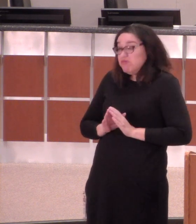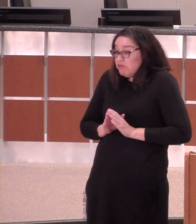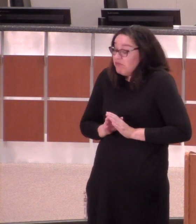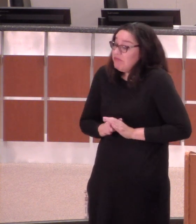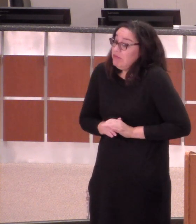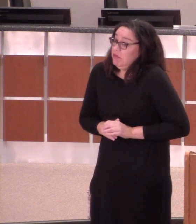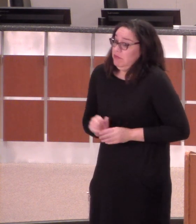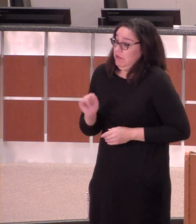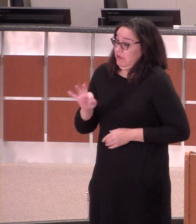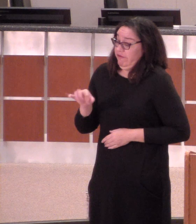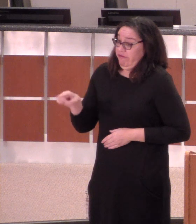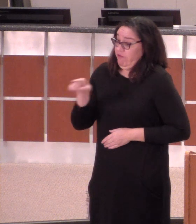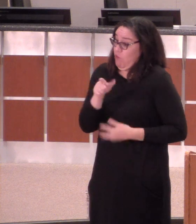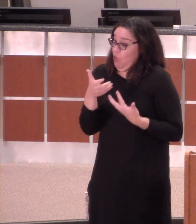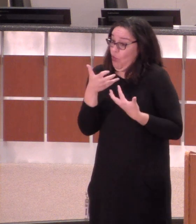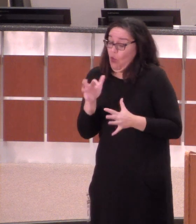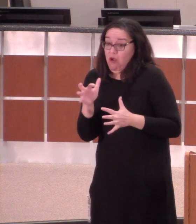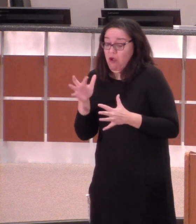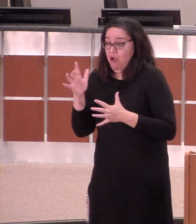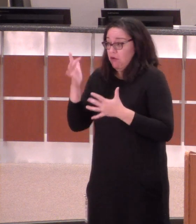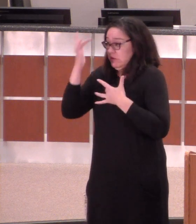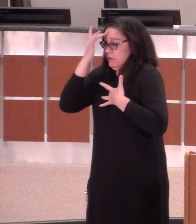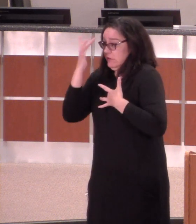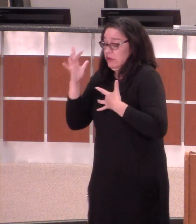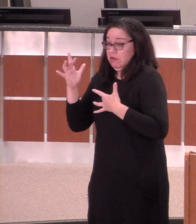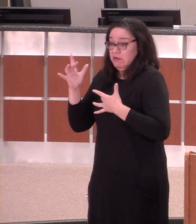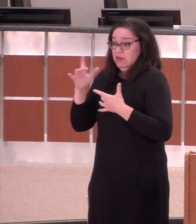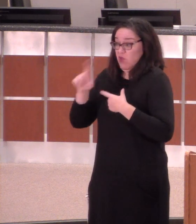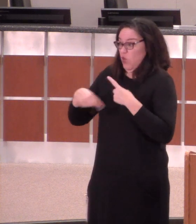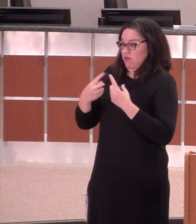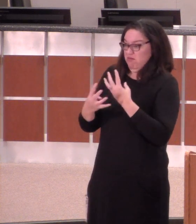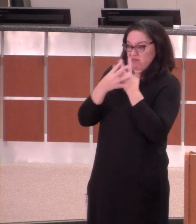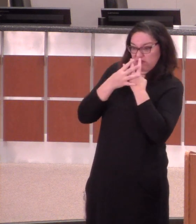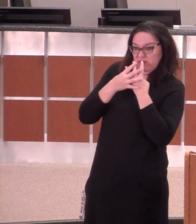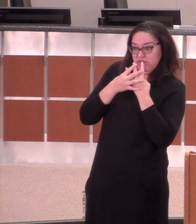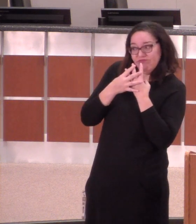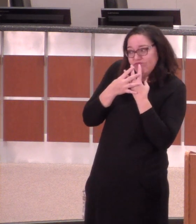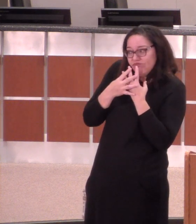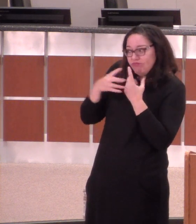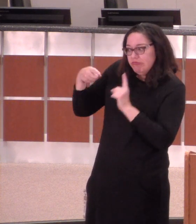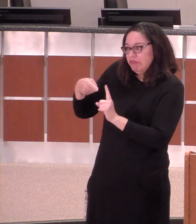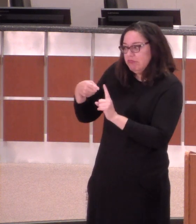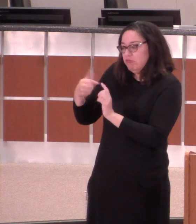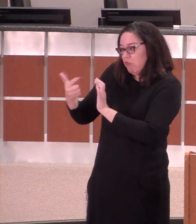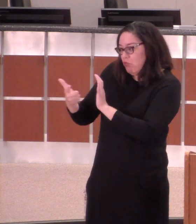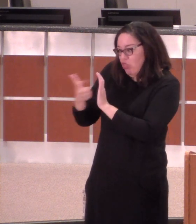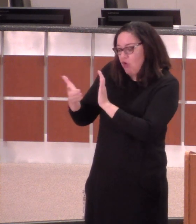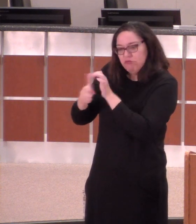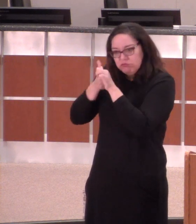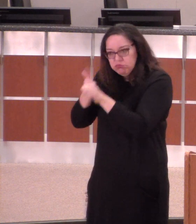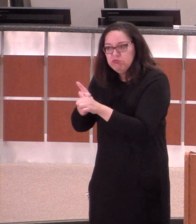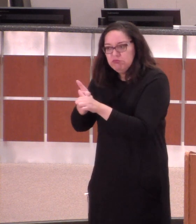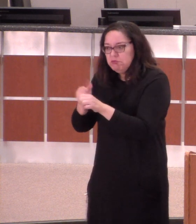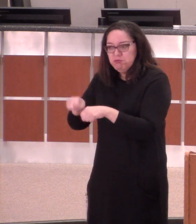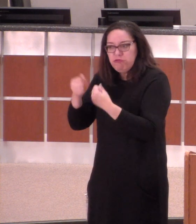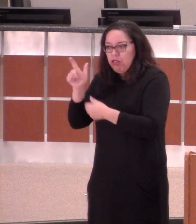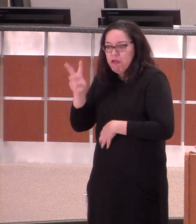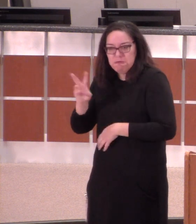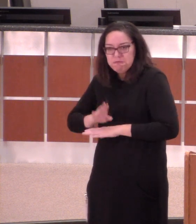to catch this virus while you're in custody, don't break the law. That's really all I can tell you.